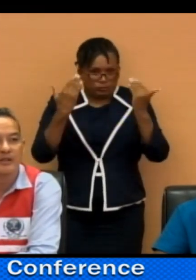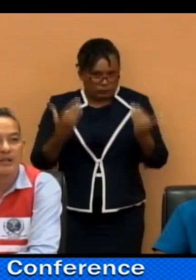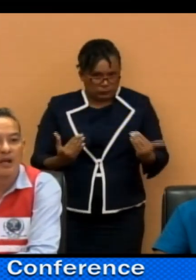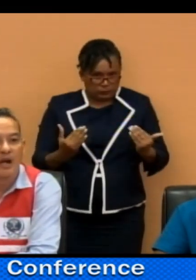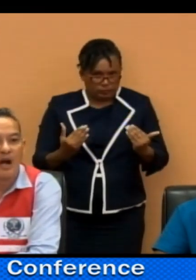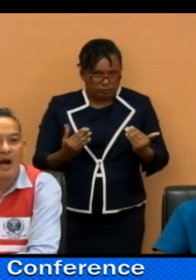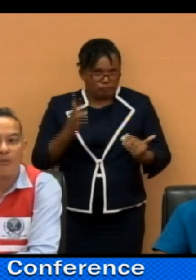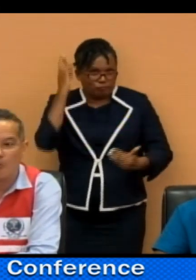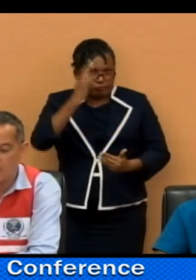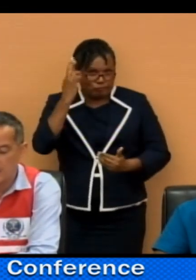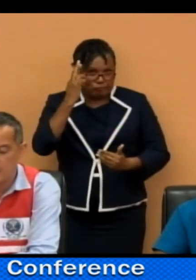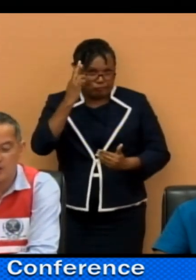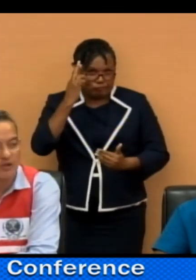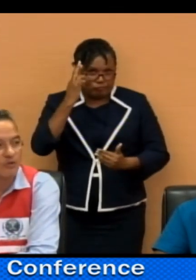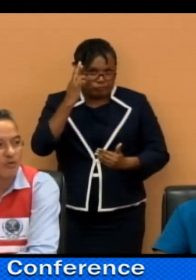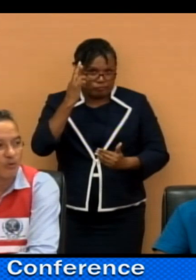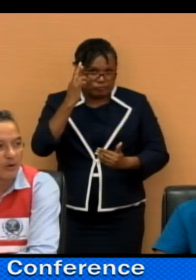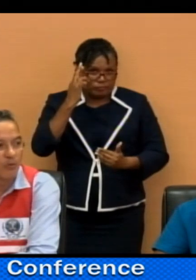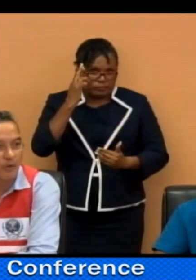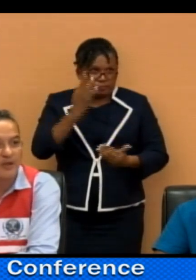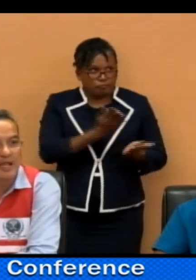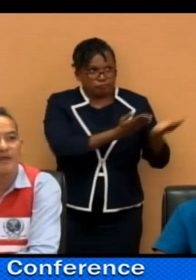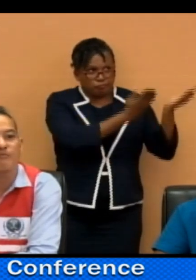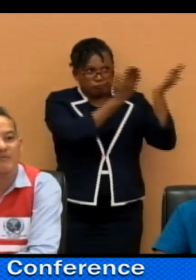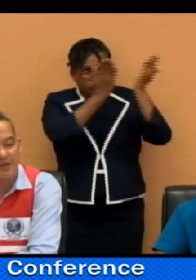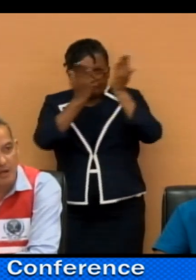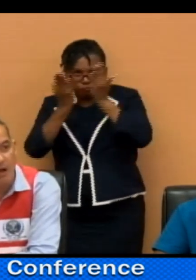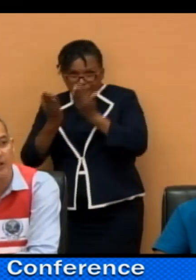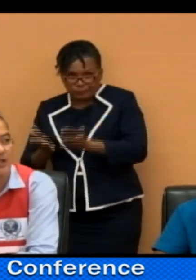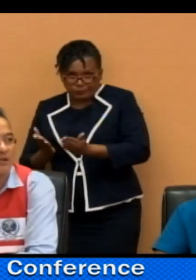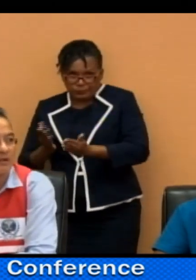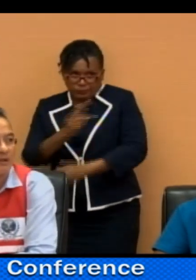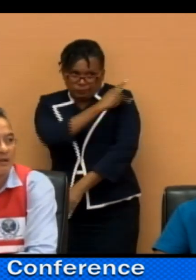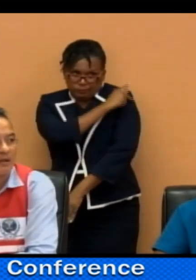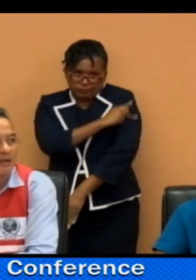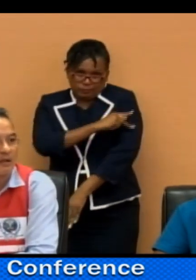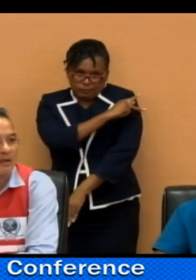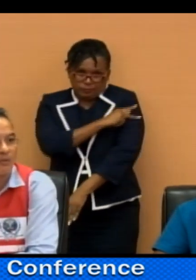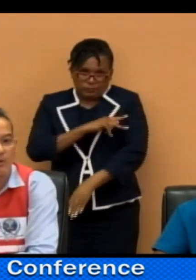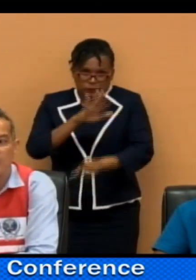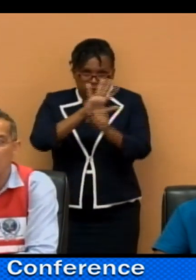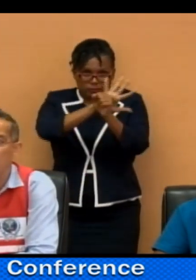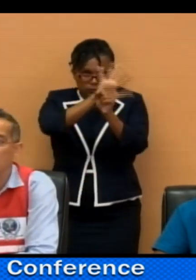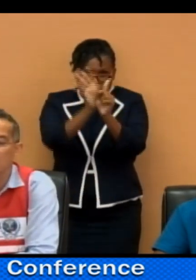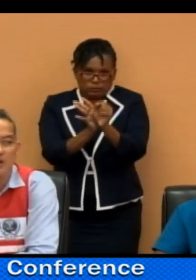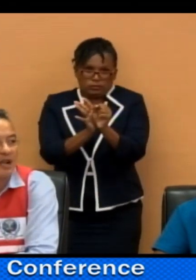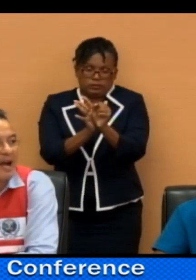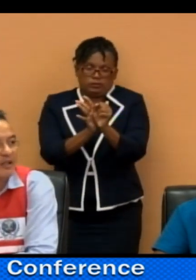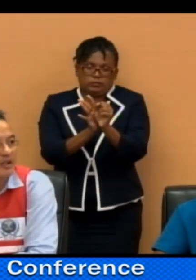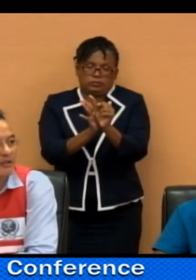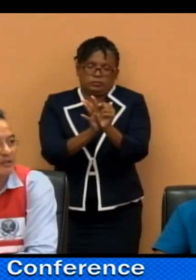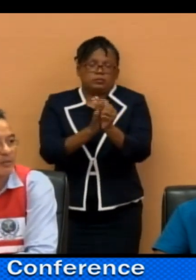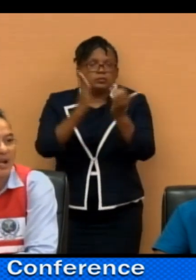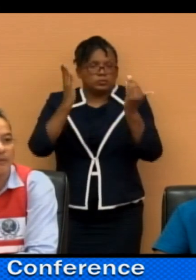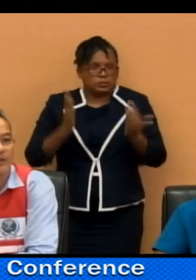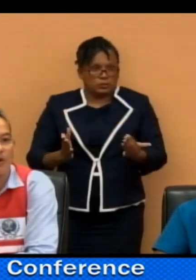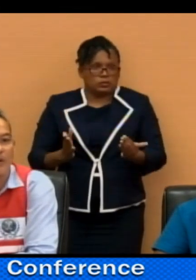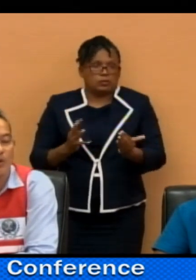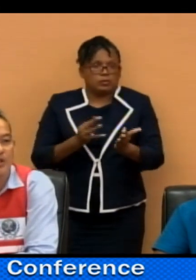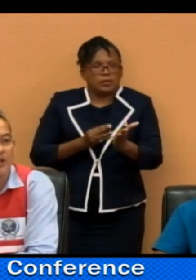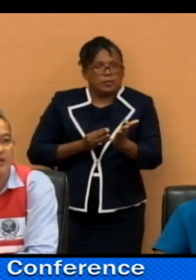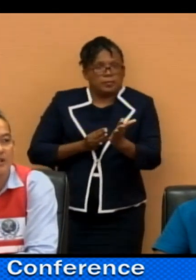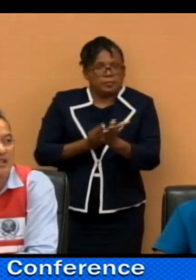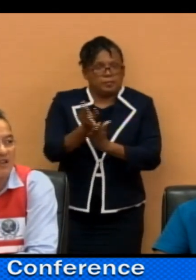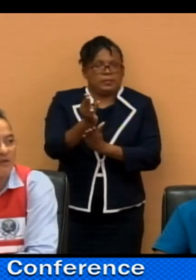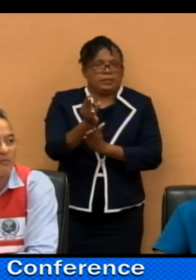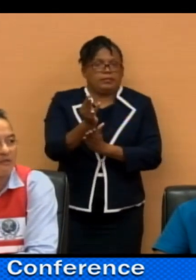case. We continue with that methodology, that we will be taking certain action sometimes, or in